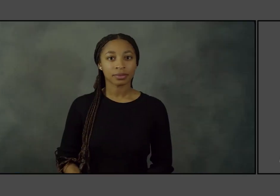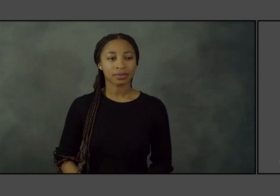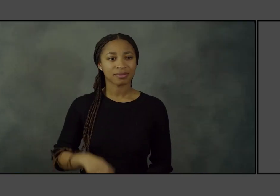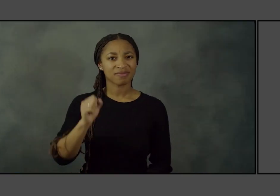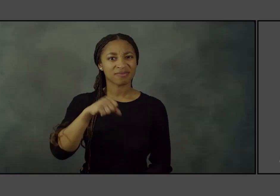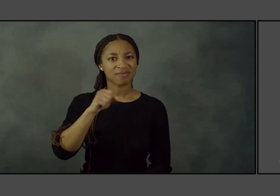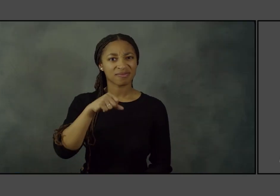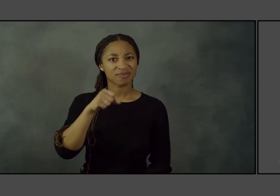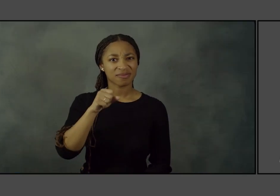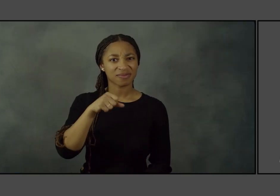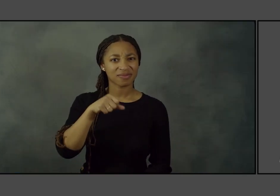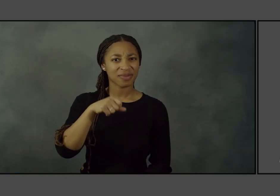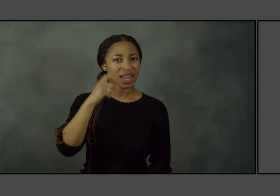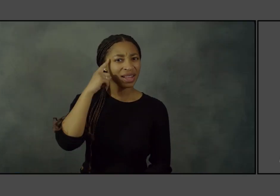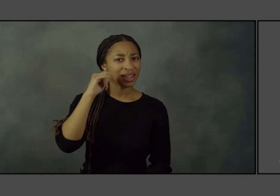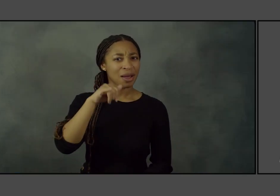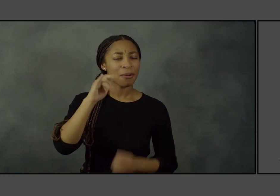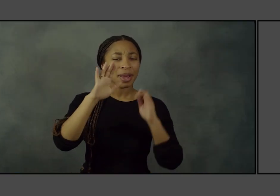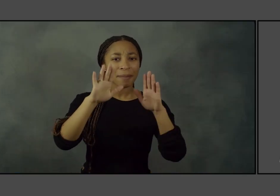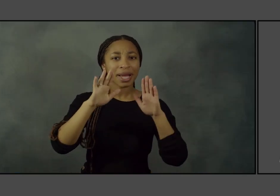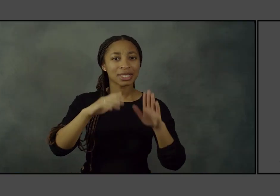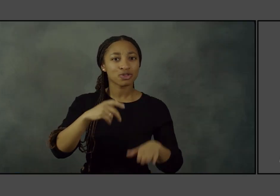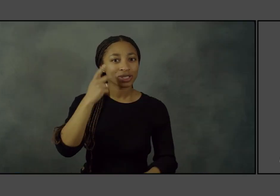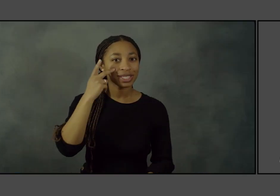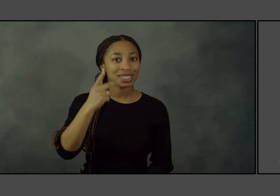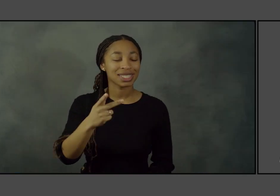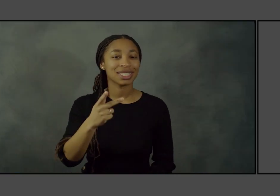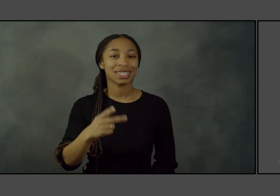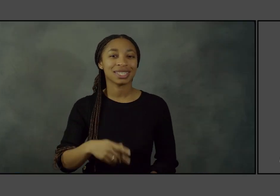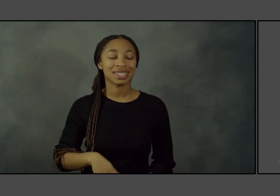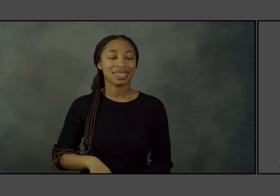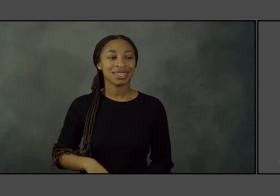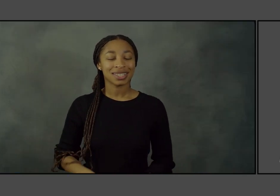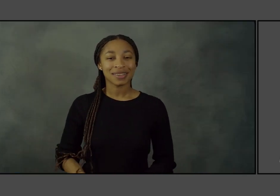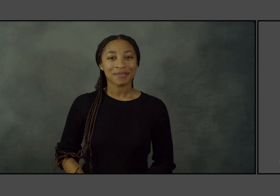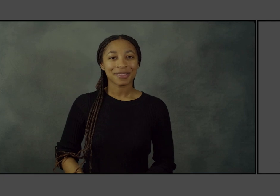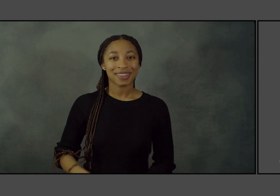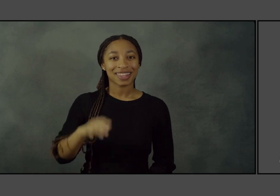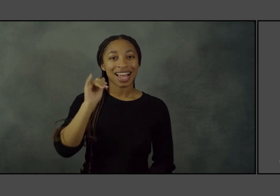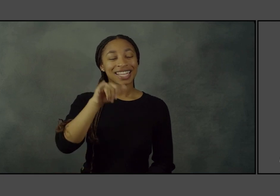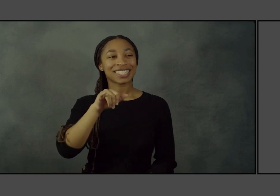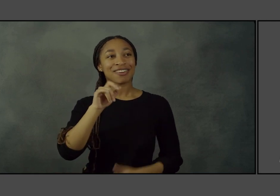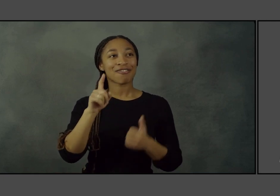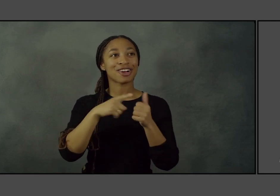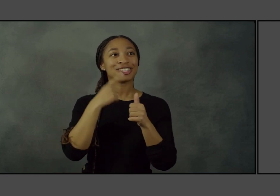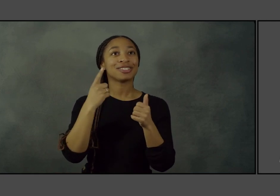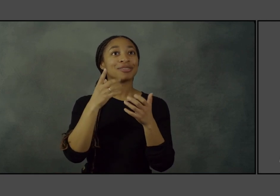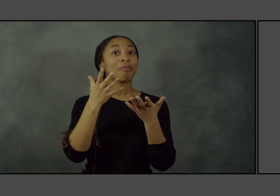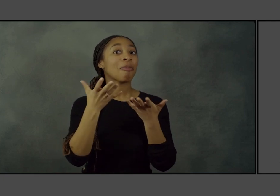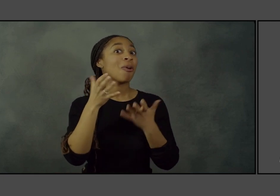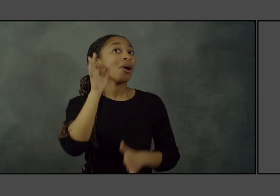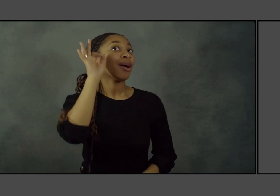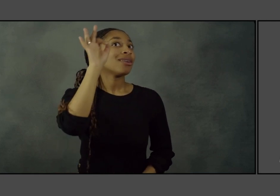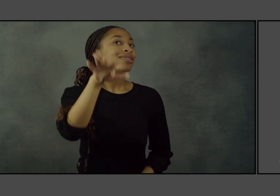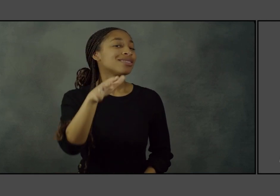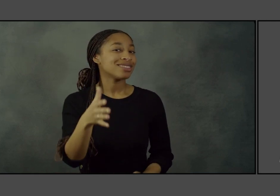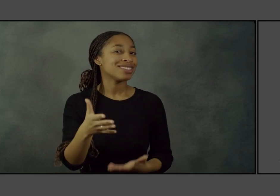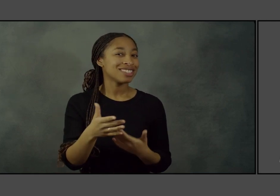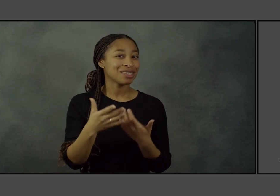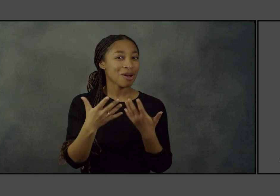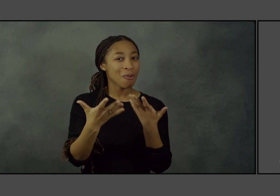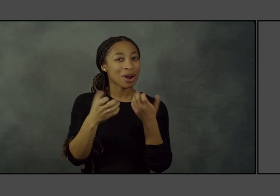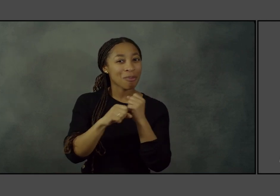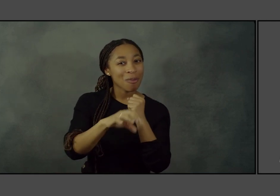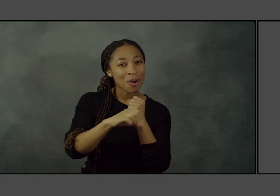to see. That's our first like shout out into the universe. Is we would love to hear more about that. Yeah.